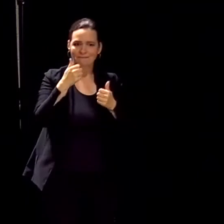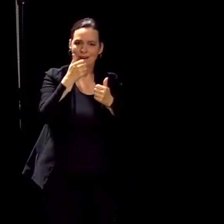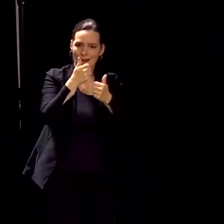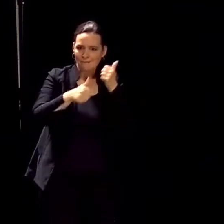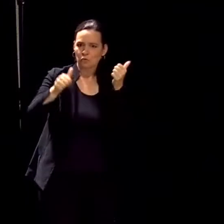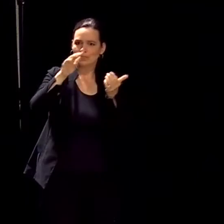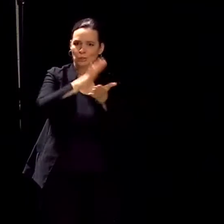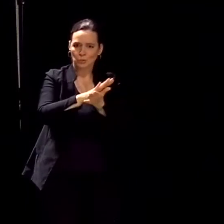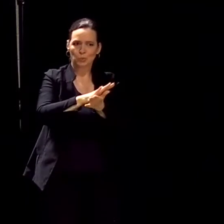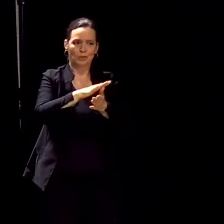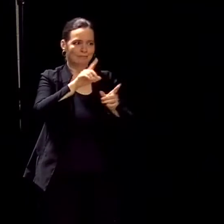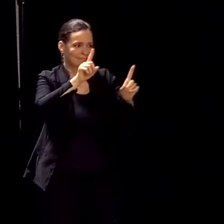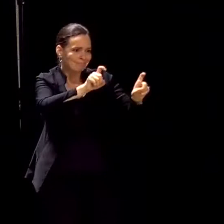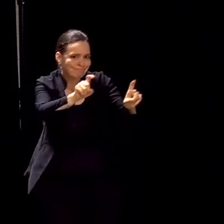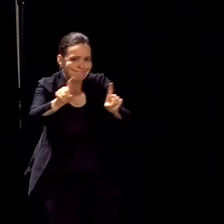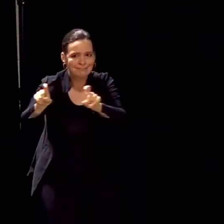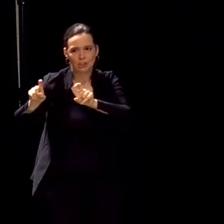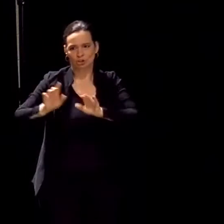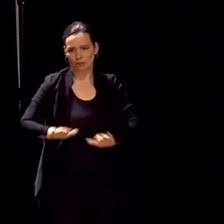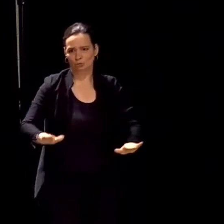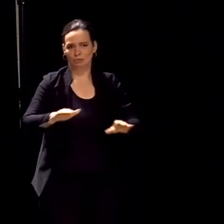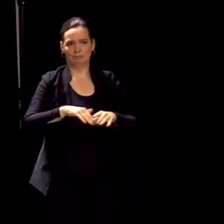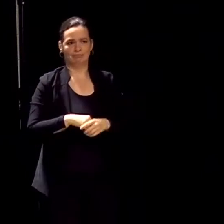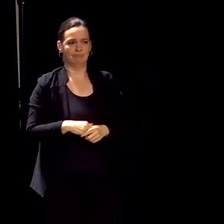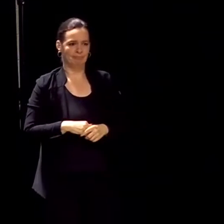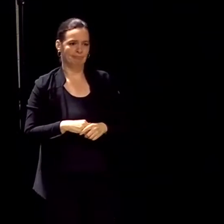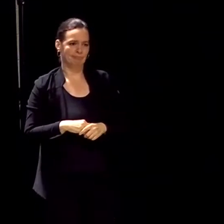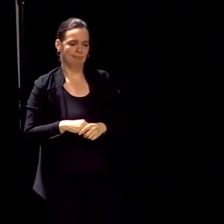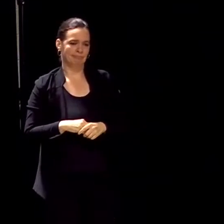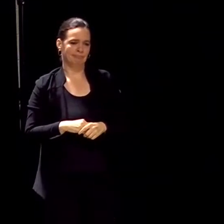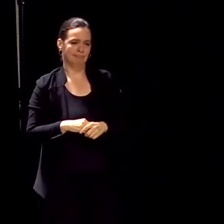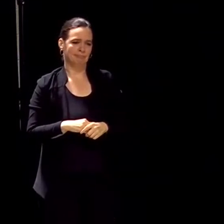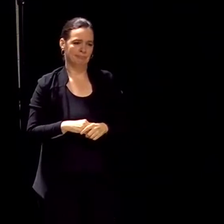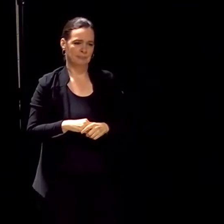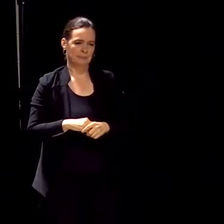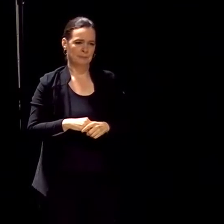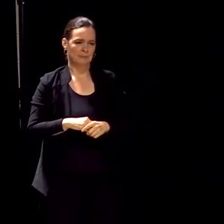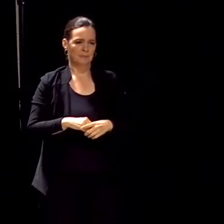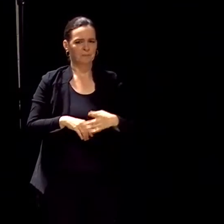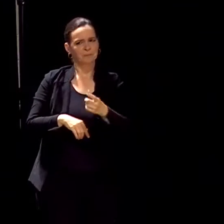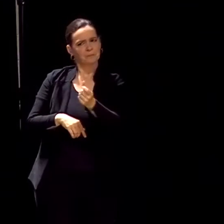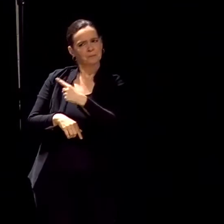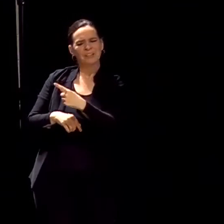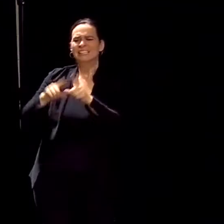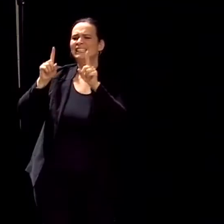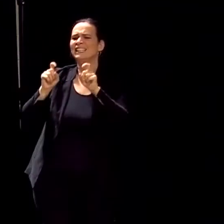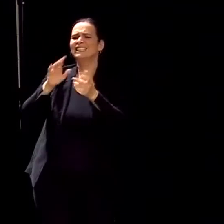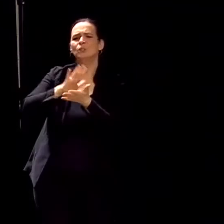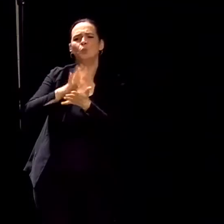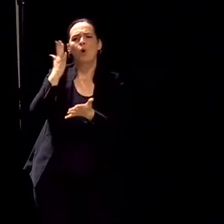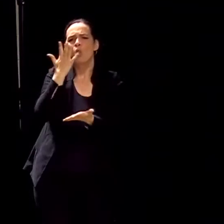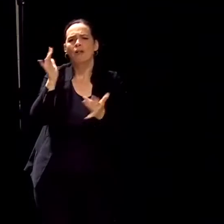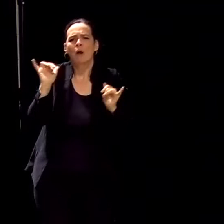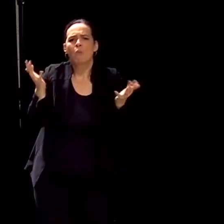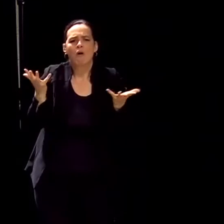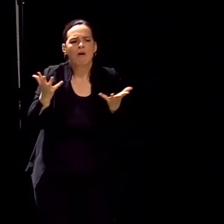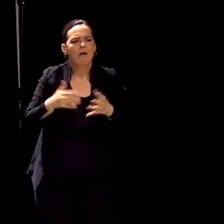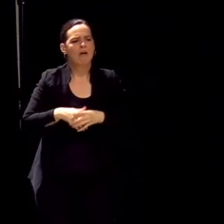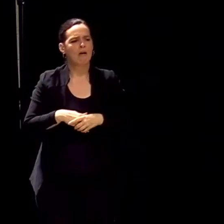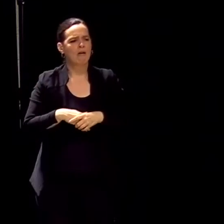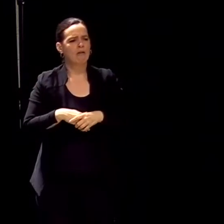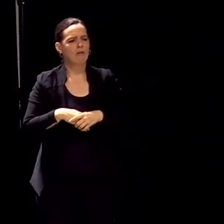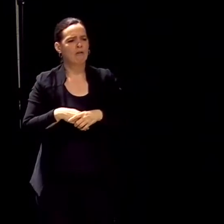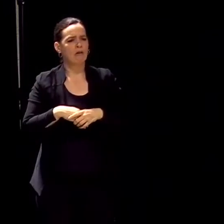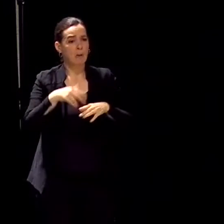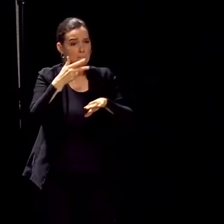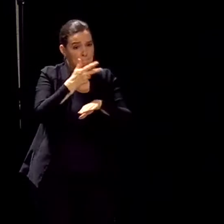In terms of the testing of schools, what will that look like? Will you, as soon as this week, start going to parking lots of schools, and it becomes kind of during the